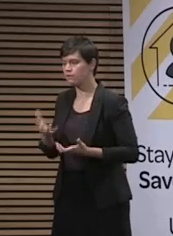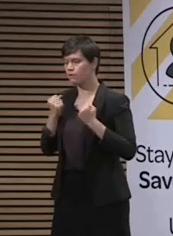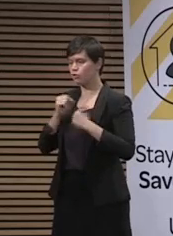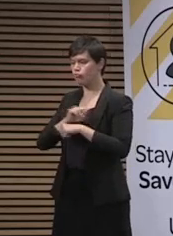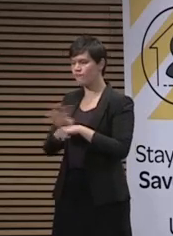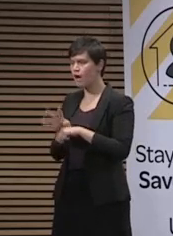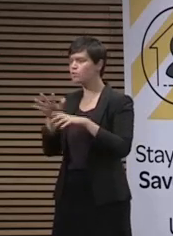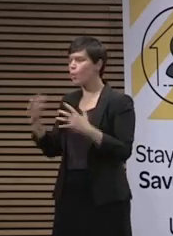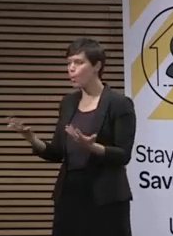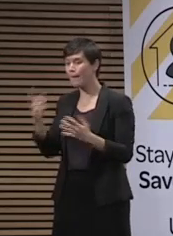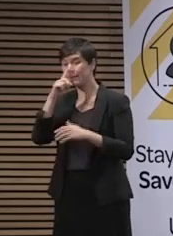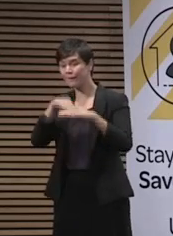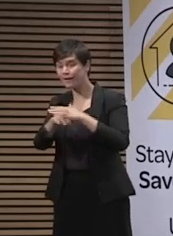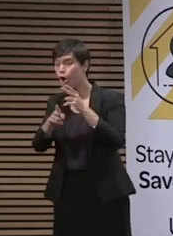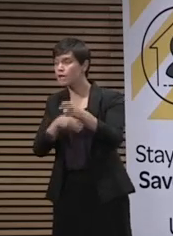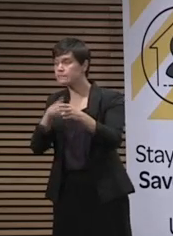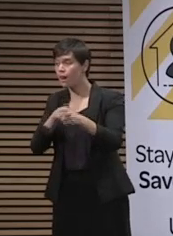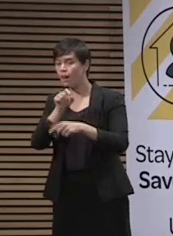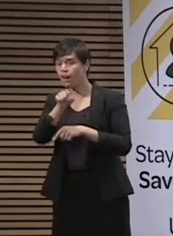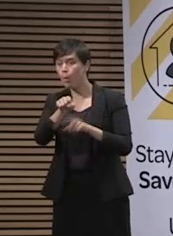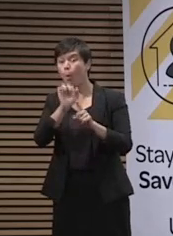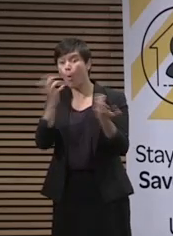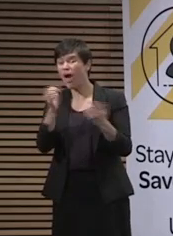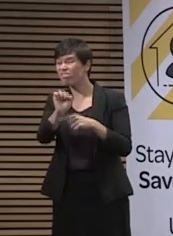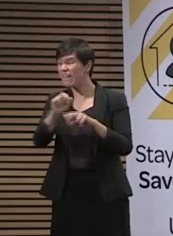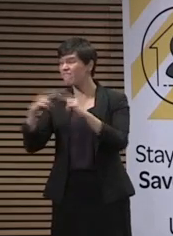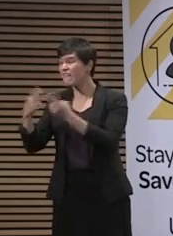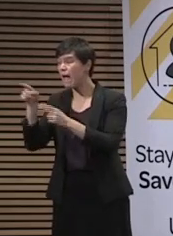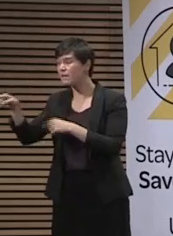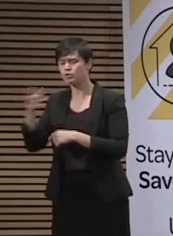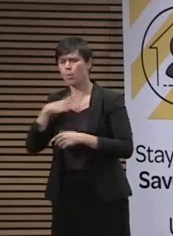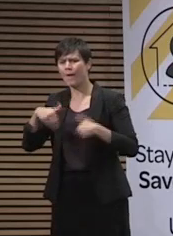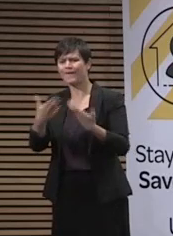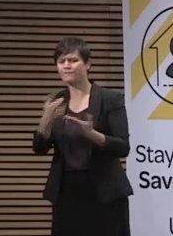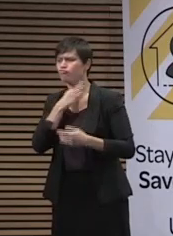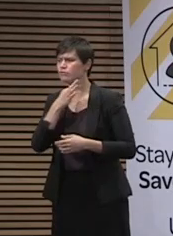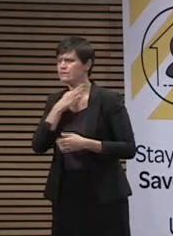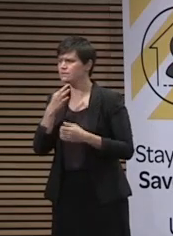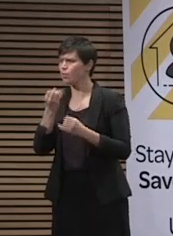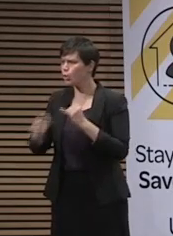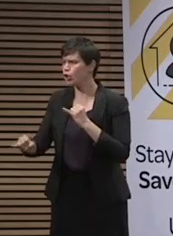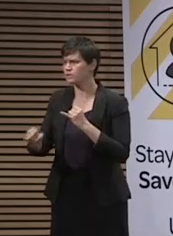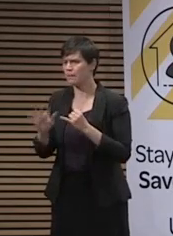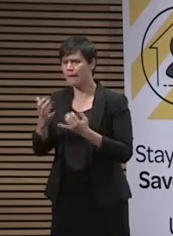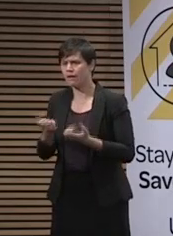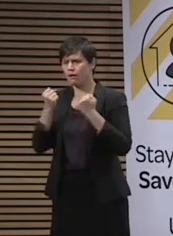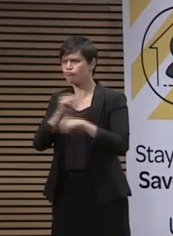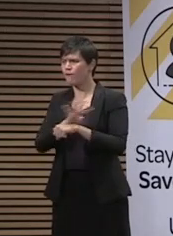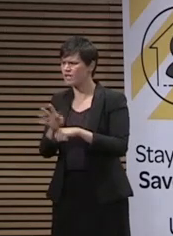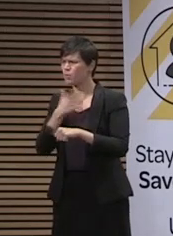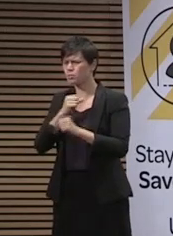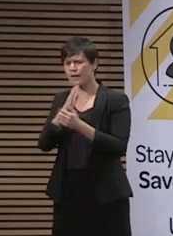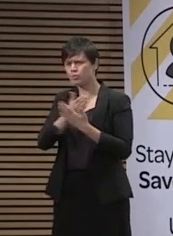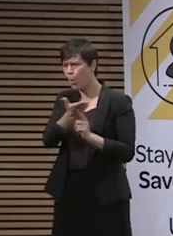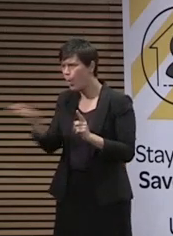other patients, and indeed to the family themselves. So extraordinary times demand extraordinary responses, and that's the situation we're